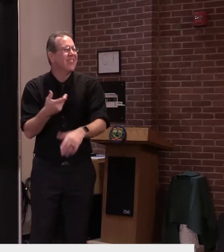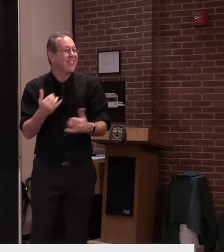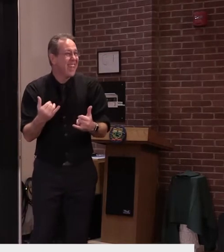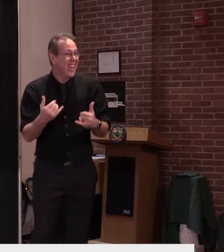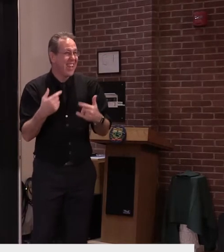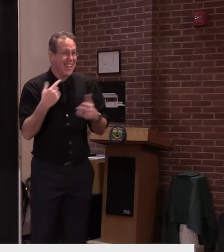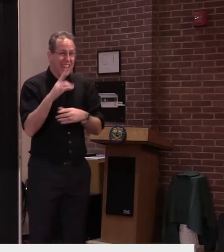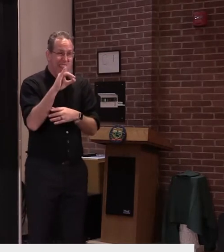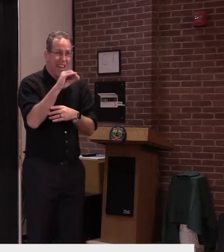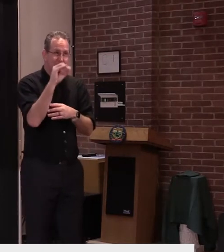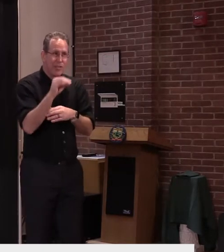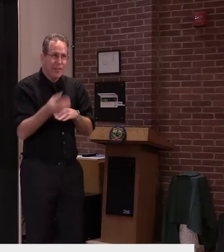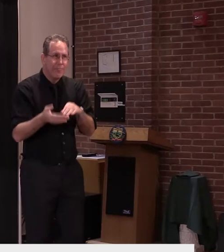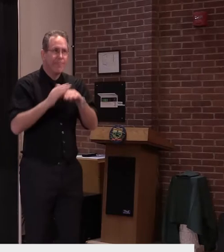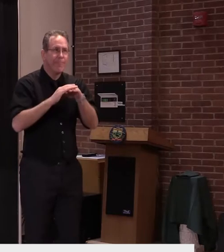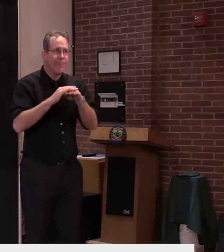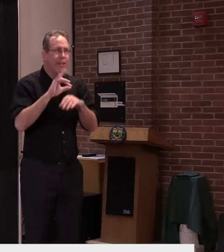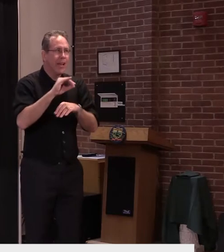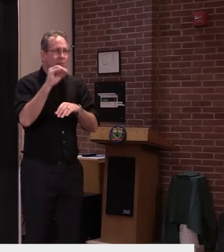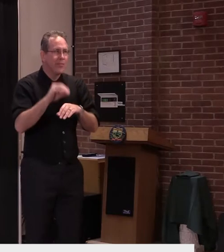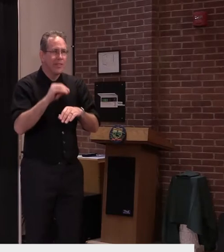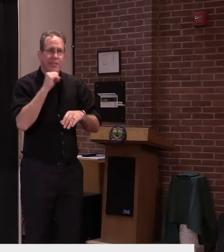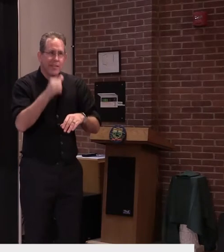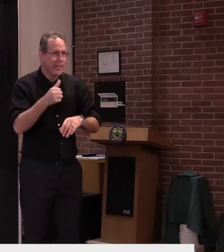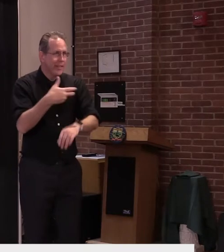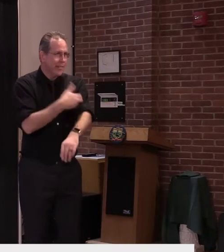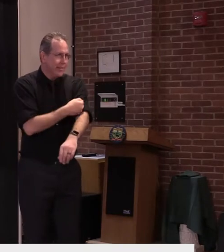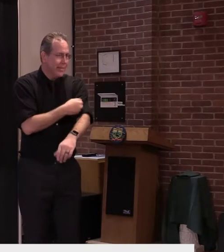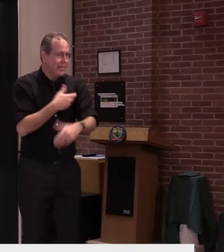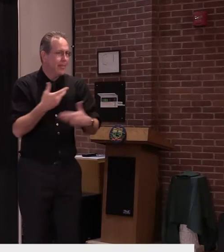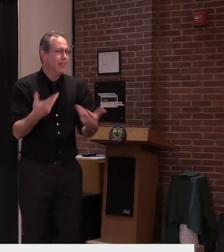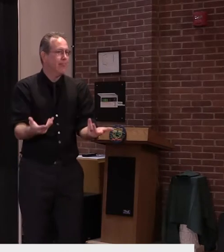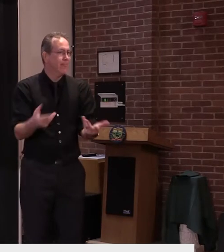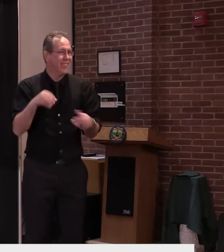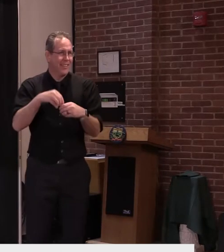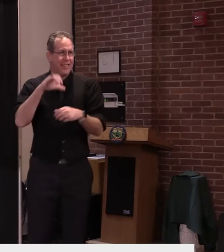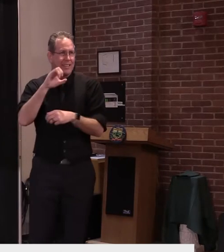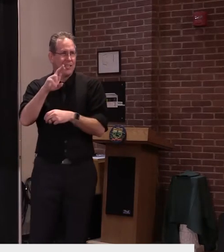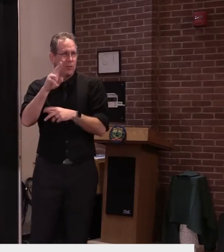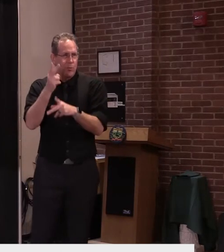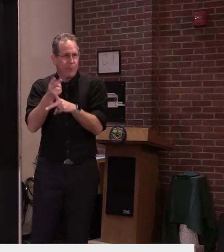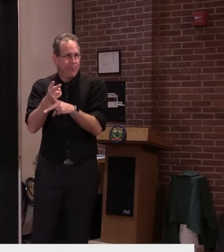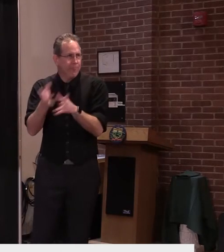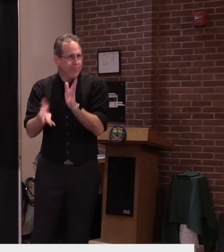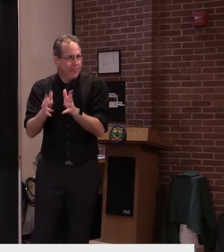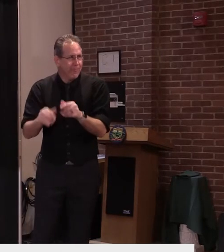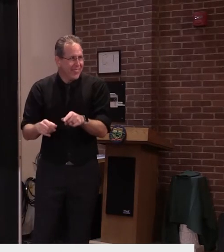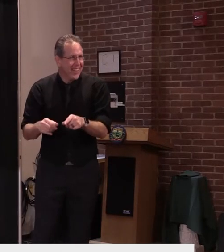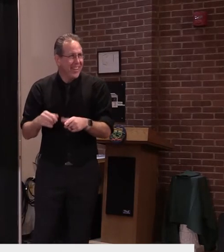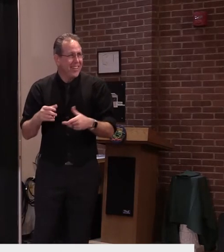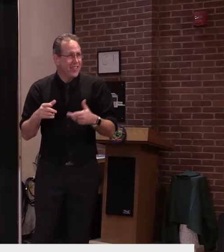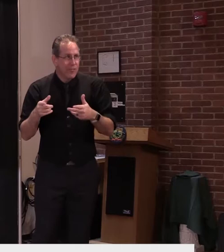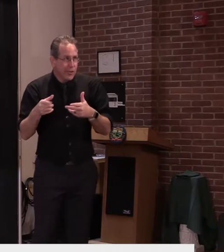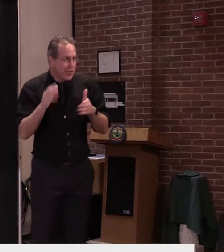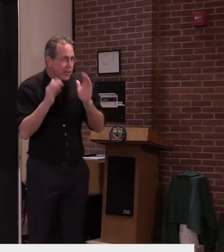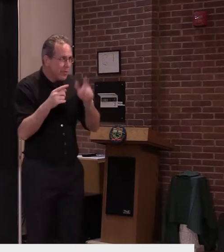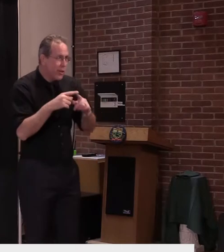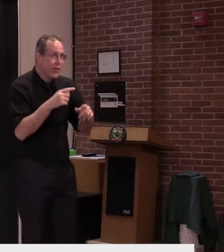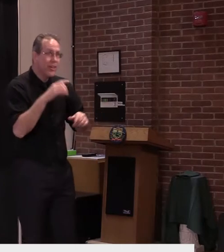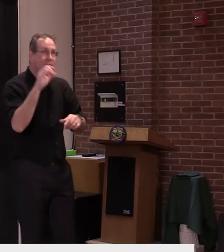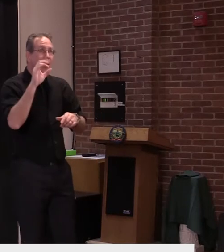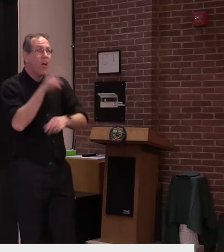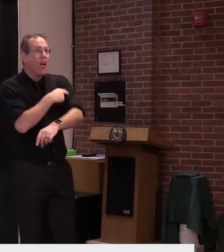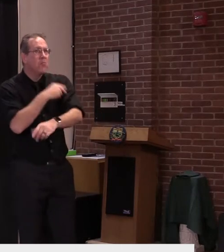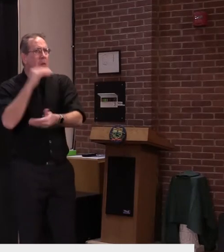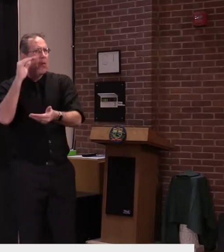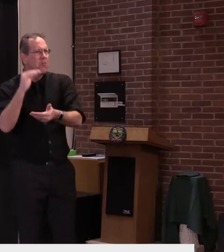continues to be those unvaccinated in the hospital, particularly those needing the most critical care. And that's what our data is clearly showing and